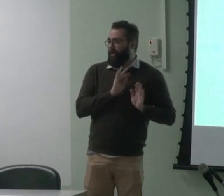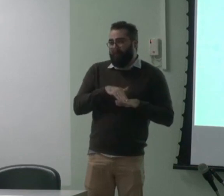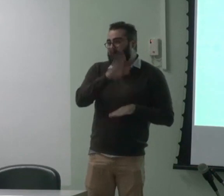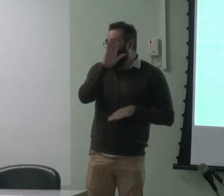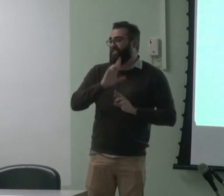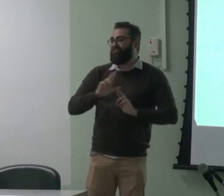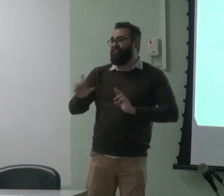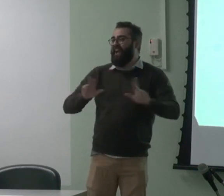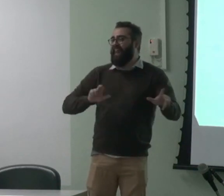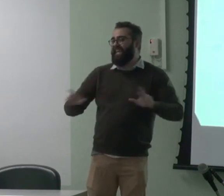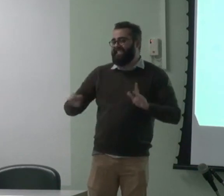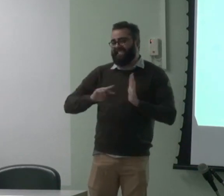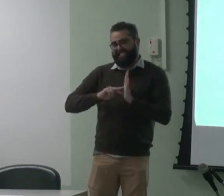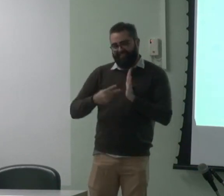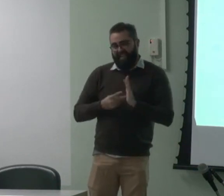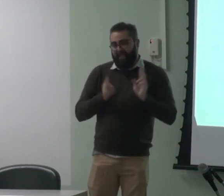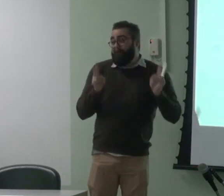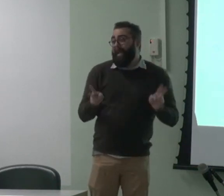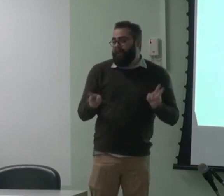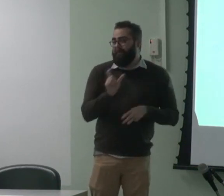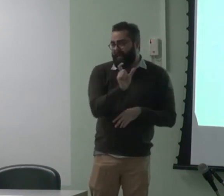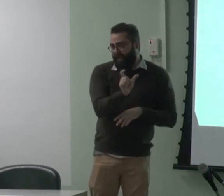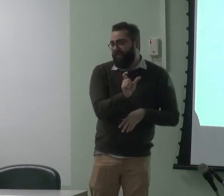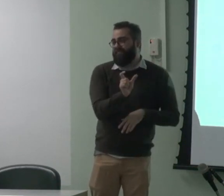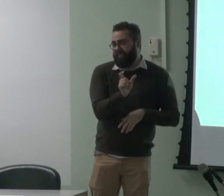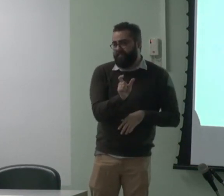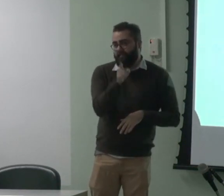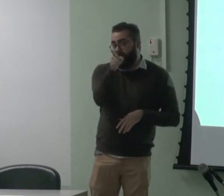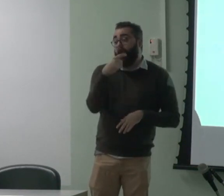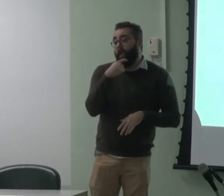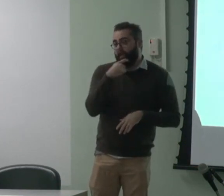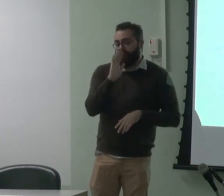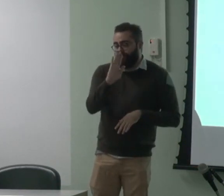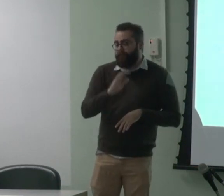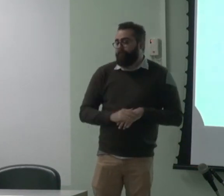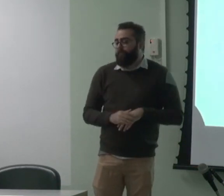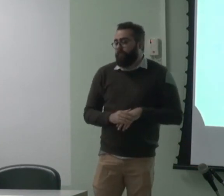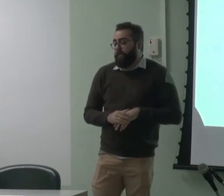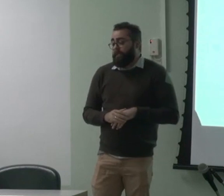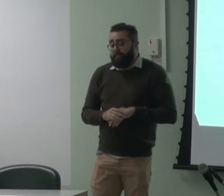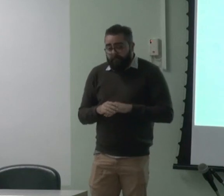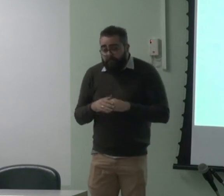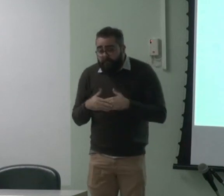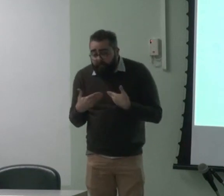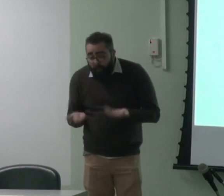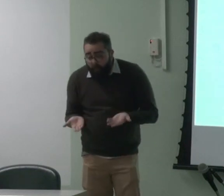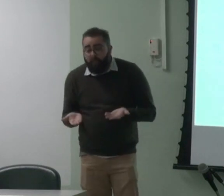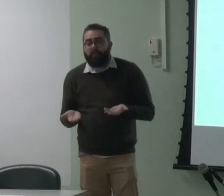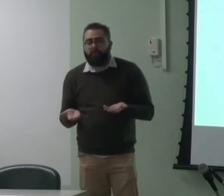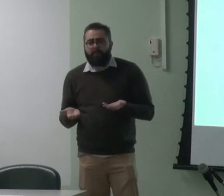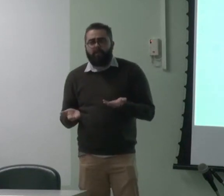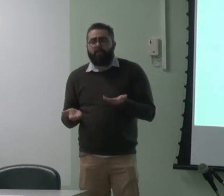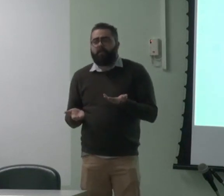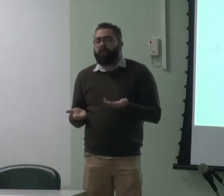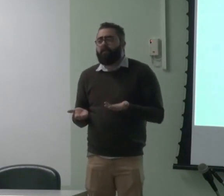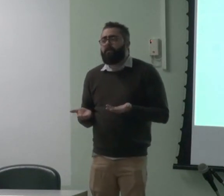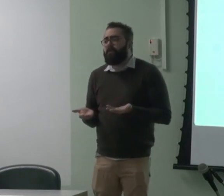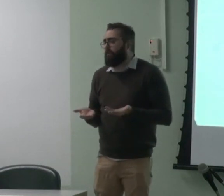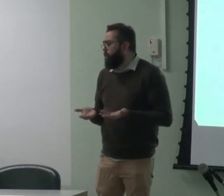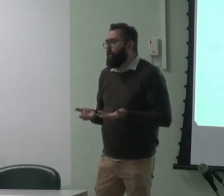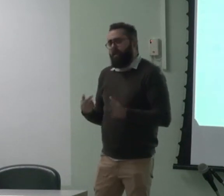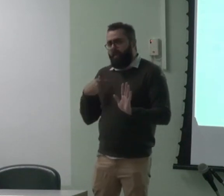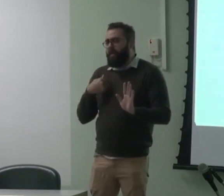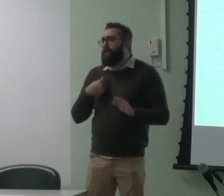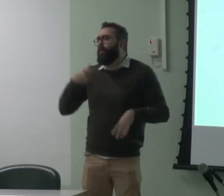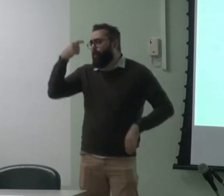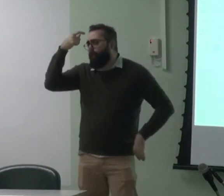important to interpret the sentence correctly. So, we have actually, I'm aware at least